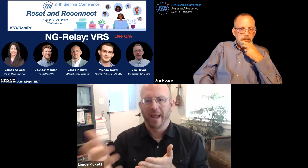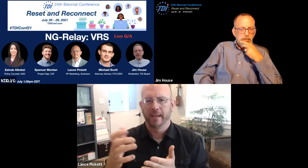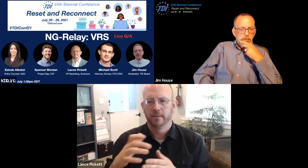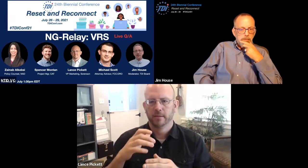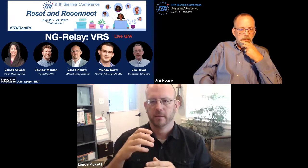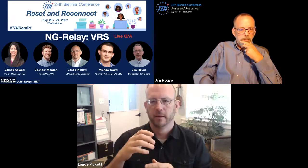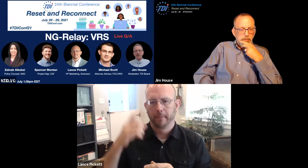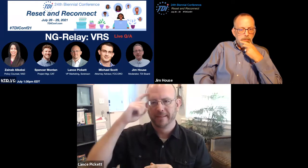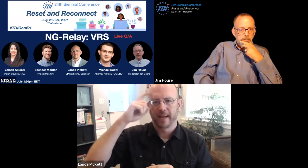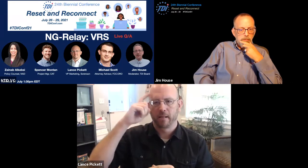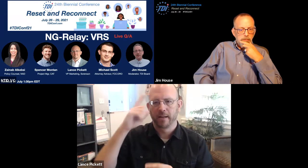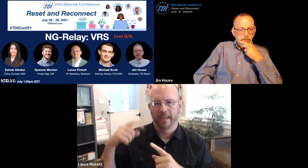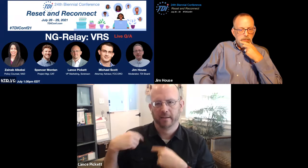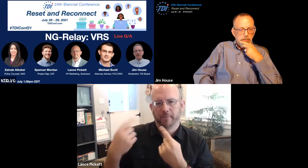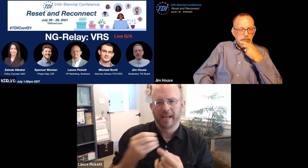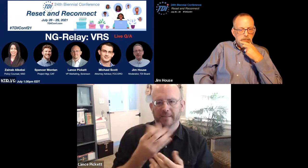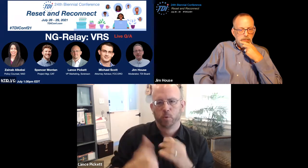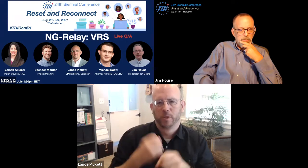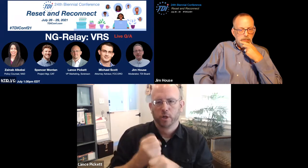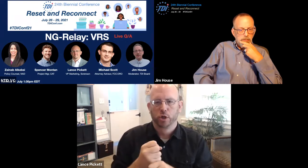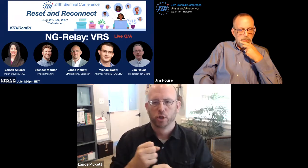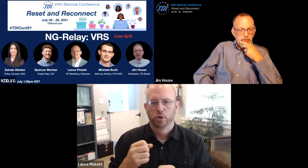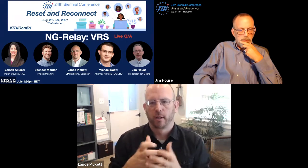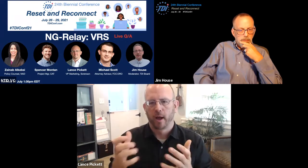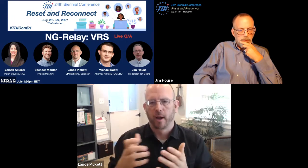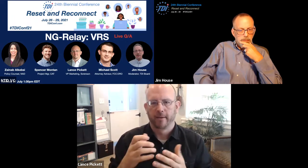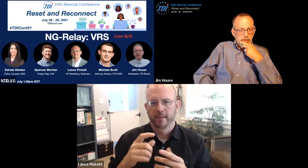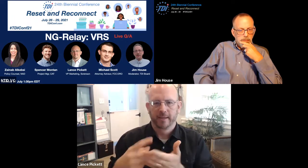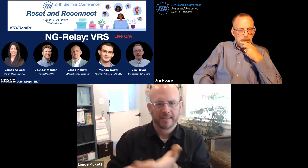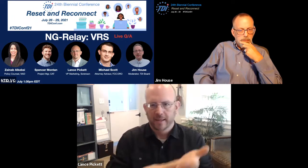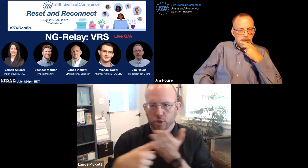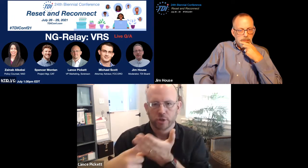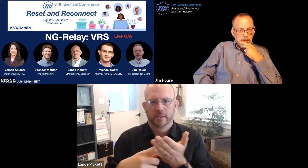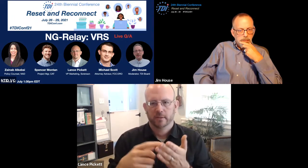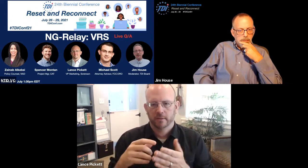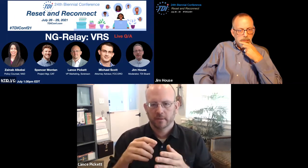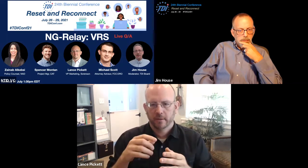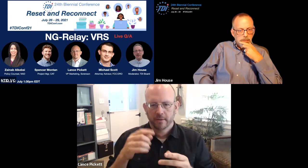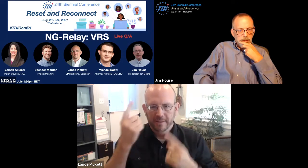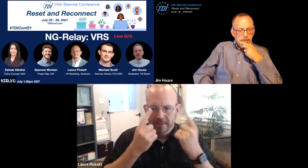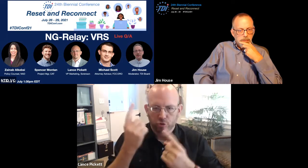the abuse, fraud, waste, and abuse mentality that's been lingering for the last several years.